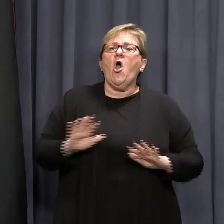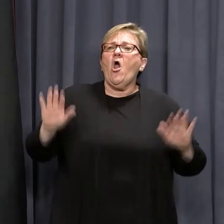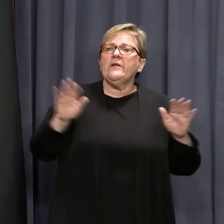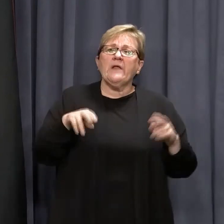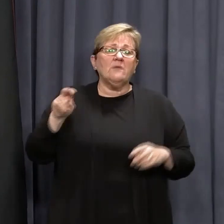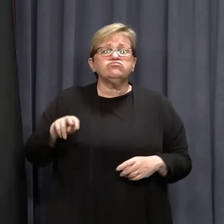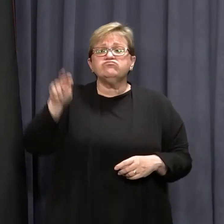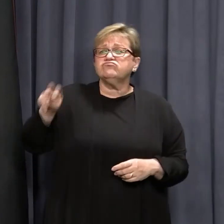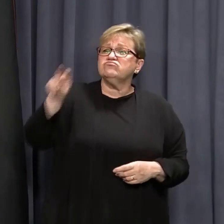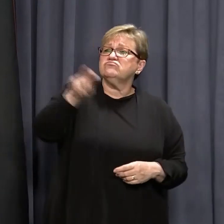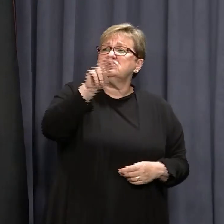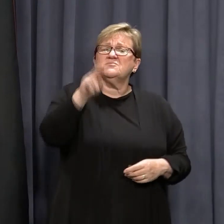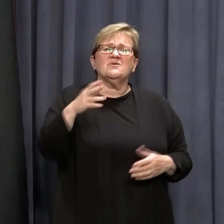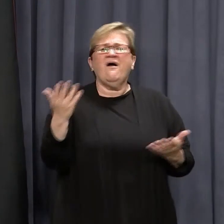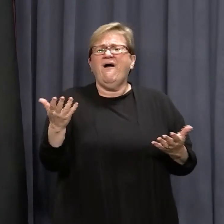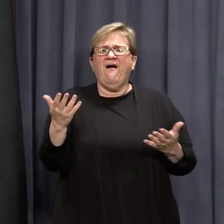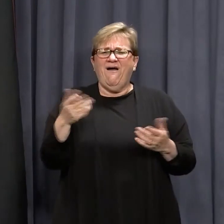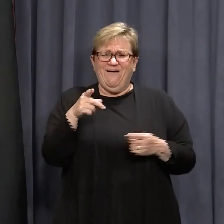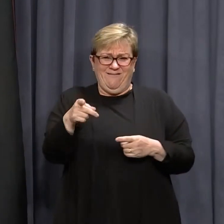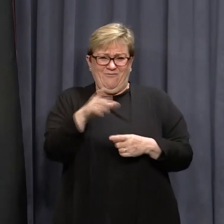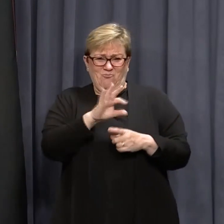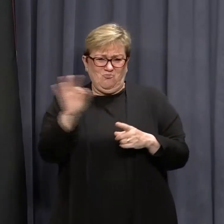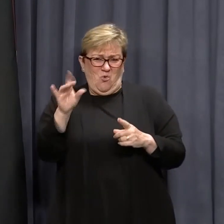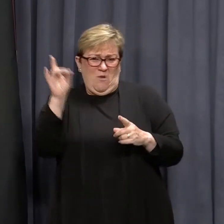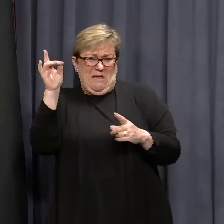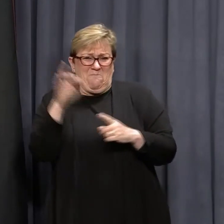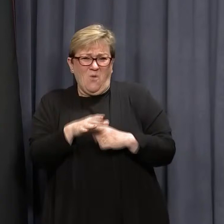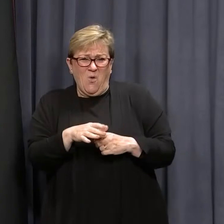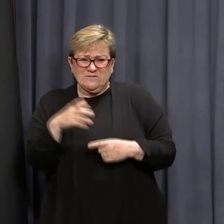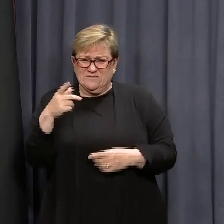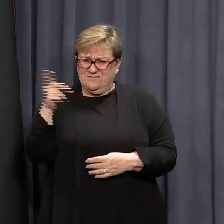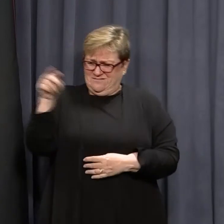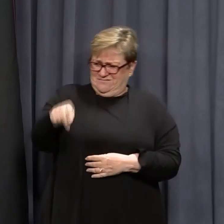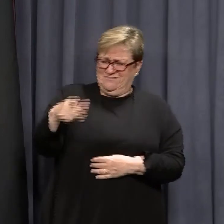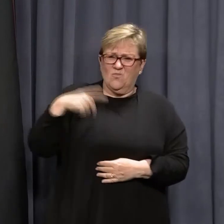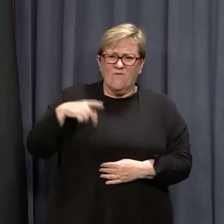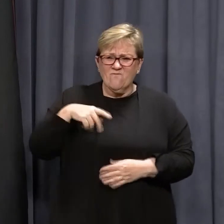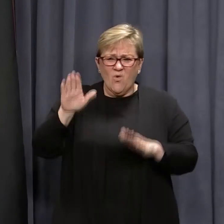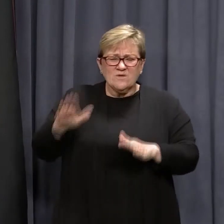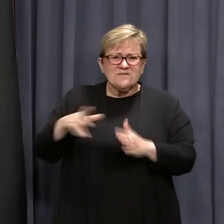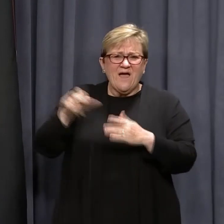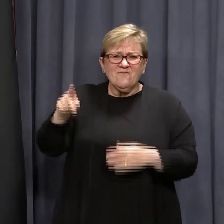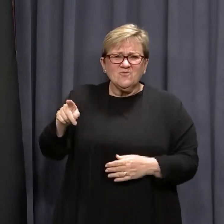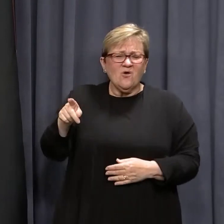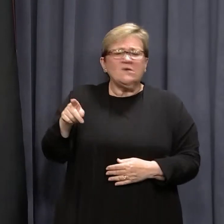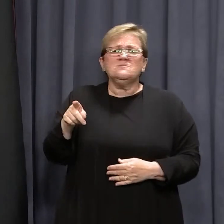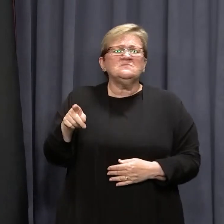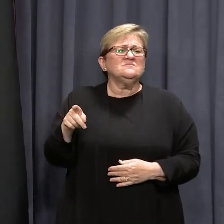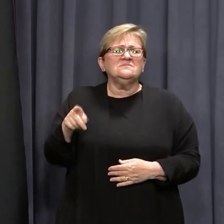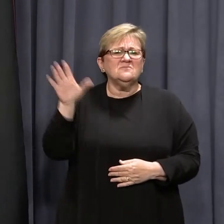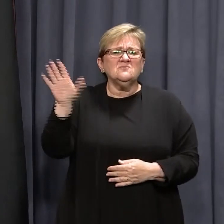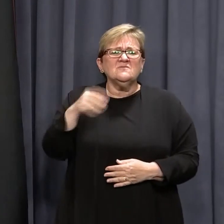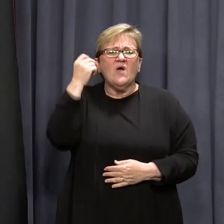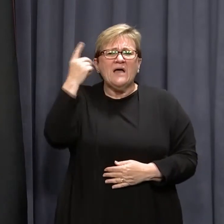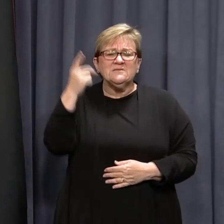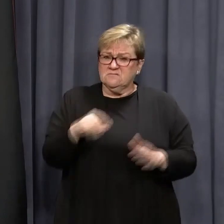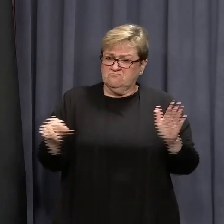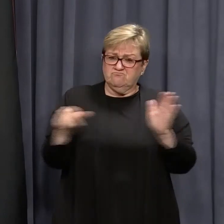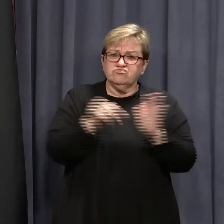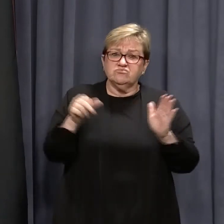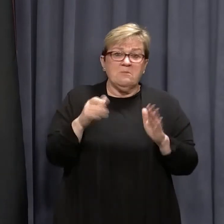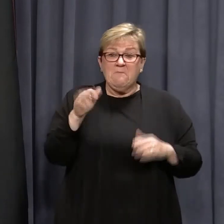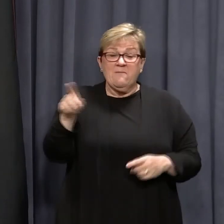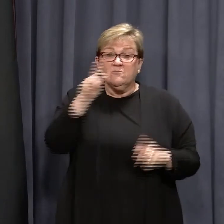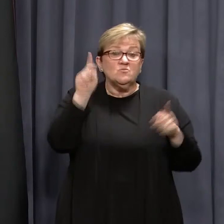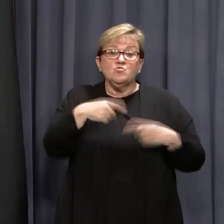they have some other not essential reason to remain in Victoria, they must appreciate that the strict criteria may